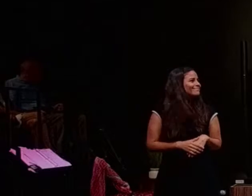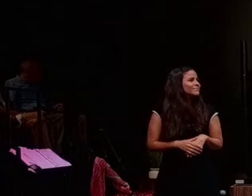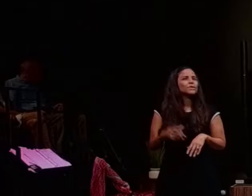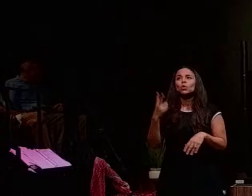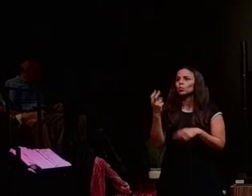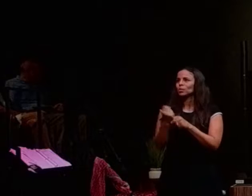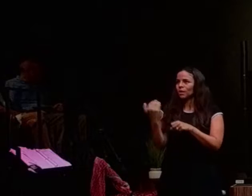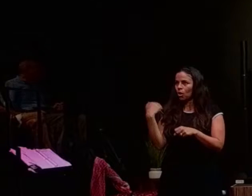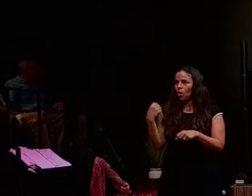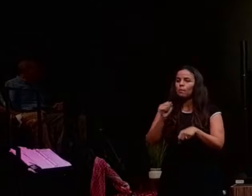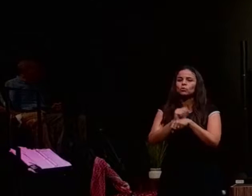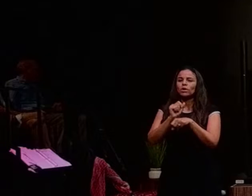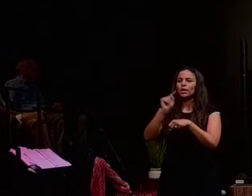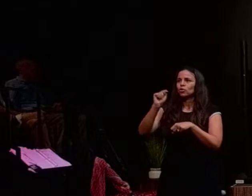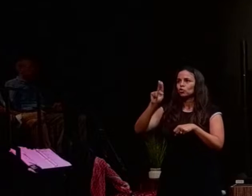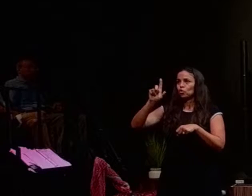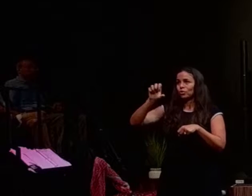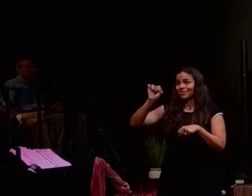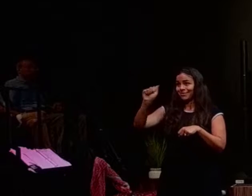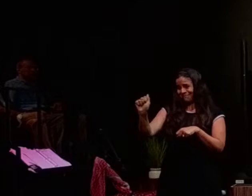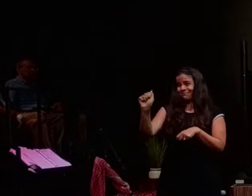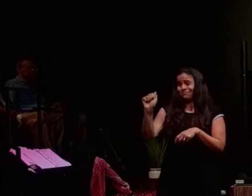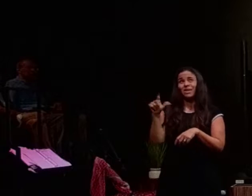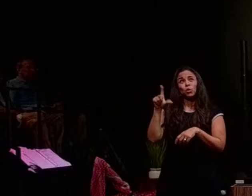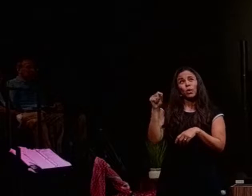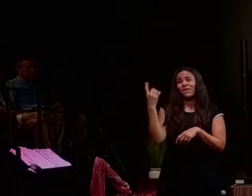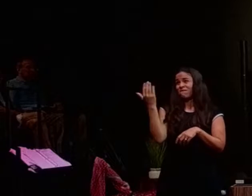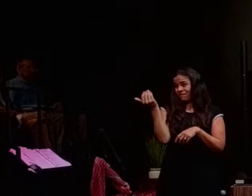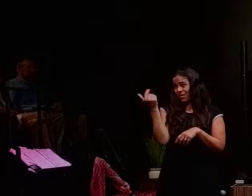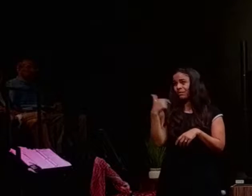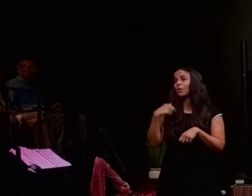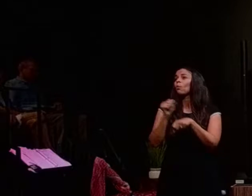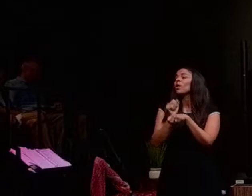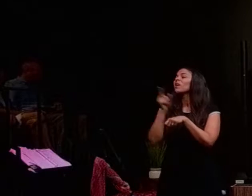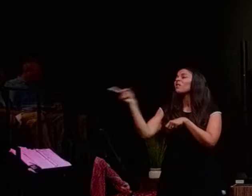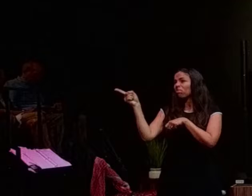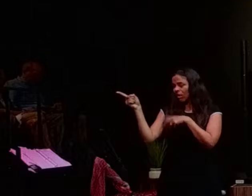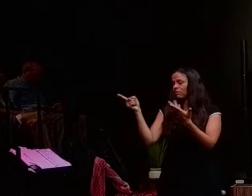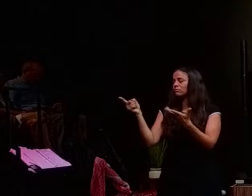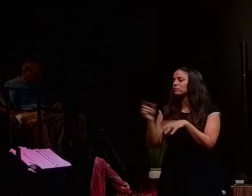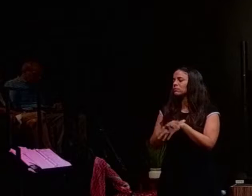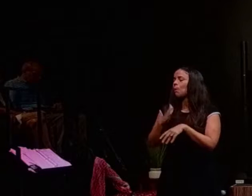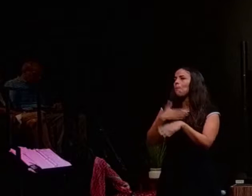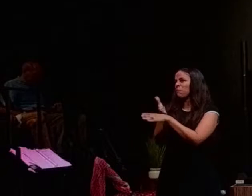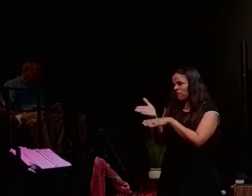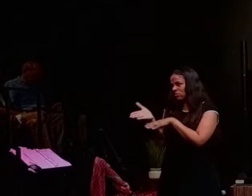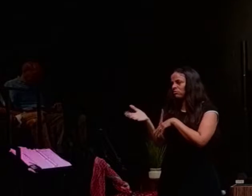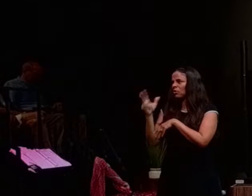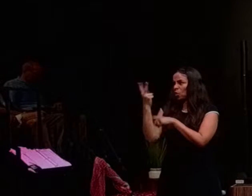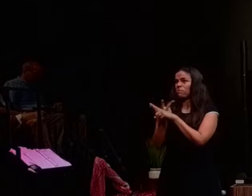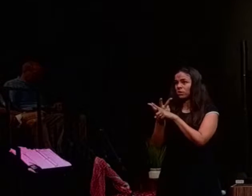A couple years ago, I was working in Tulsa, and this was 2015. I was working in Tulsa, been a paramedic about 3 months,